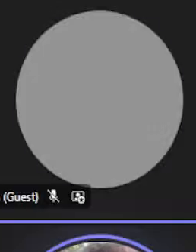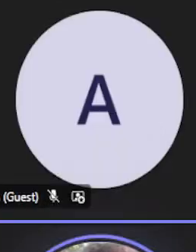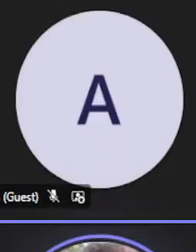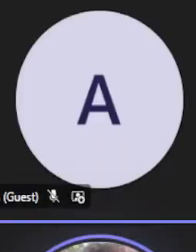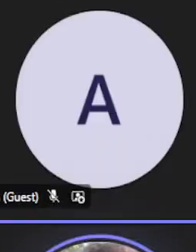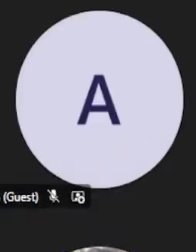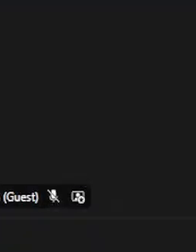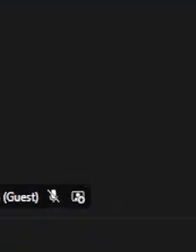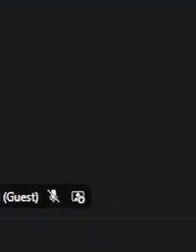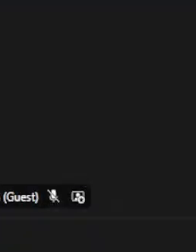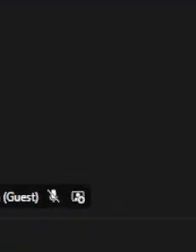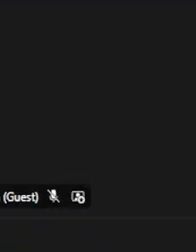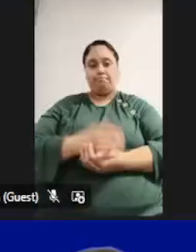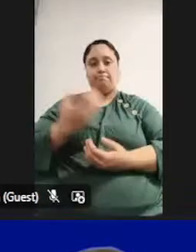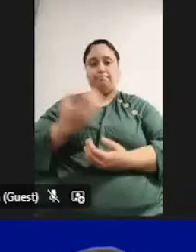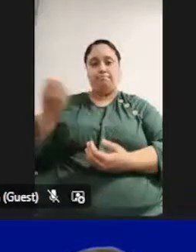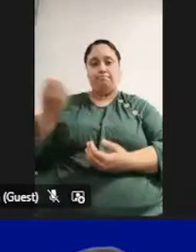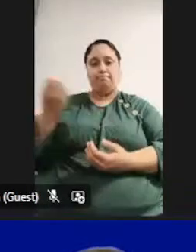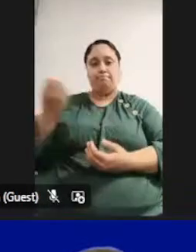up.